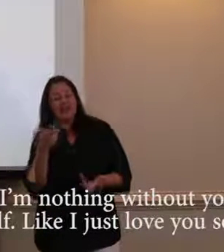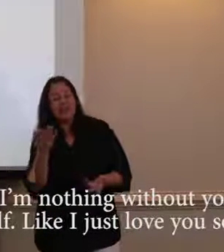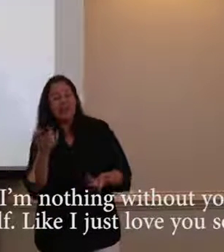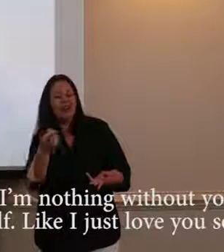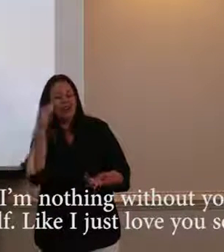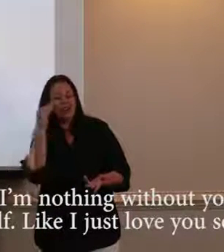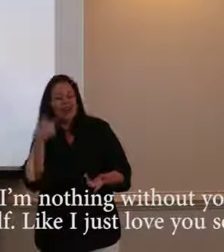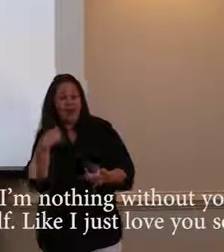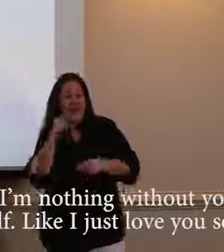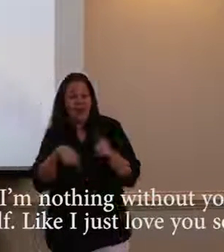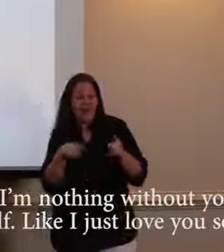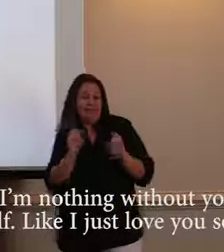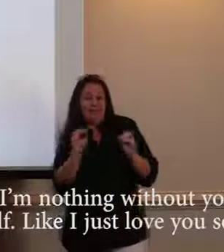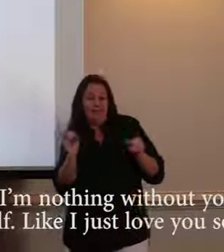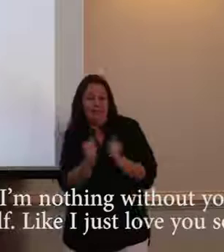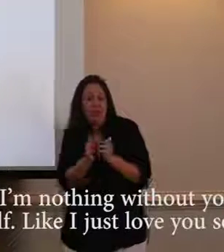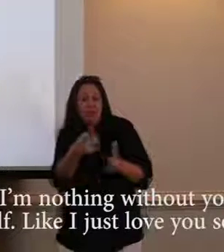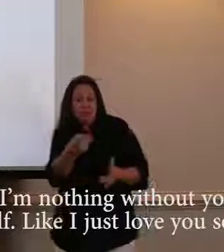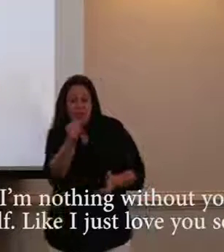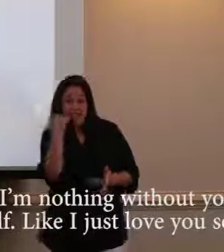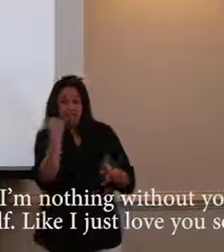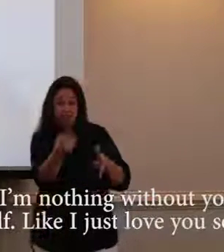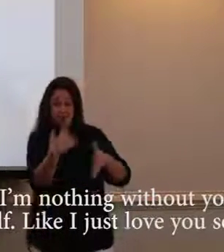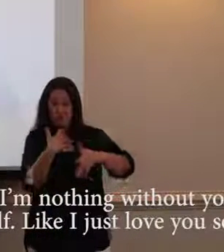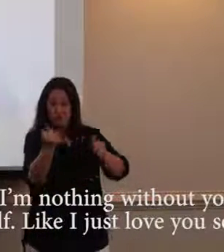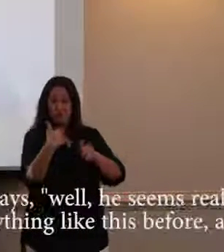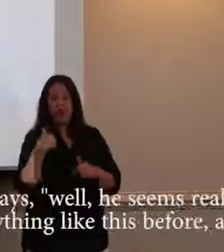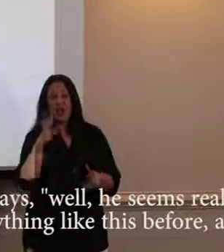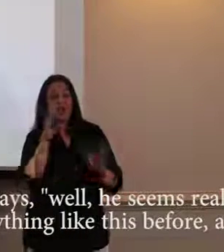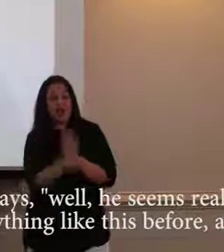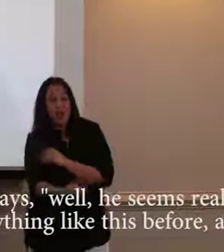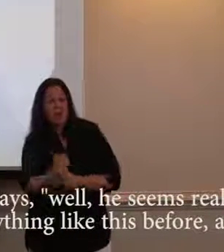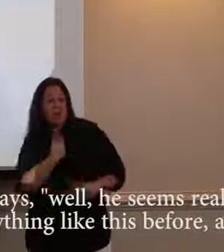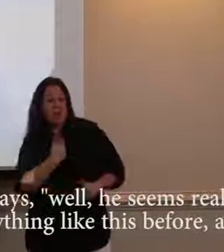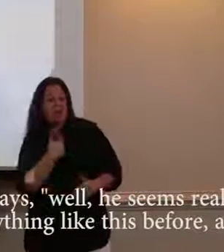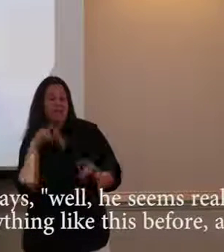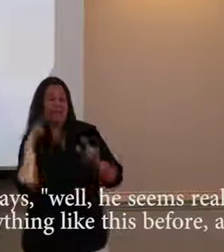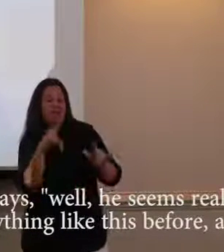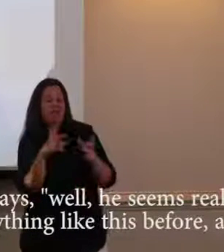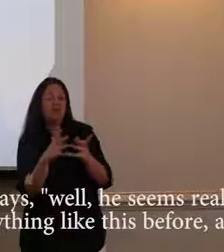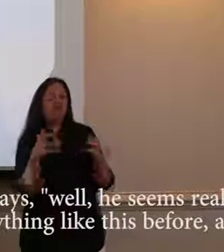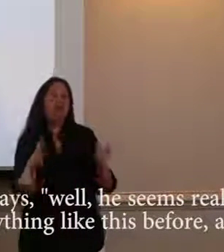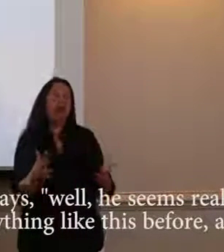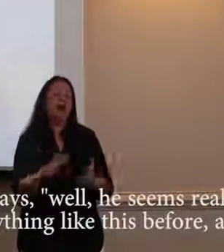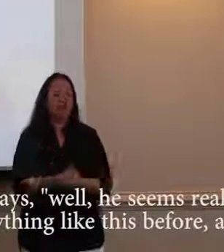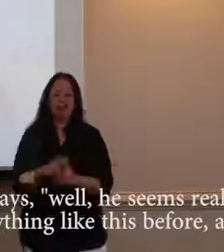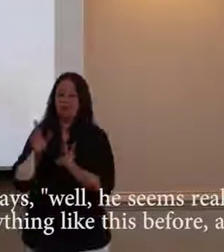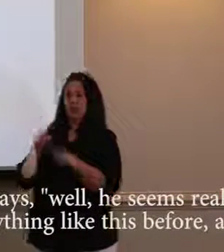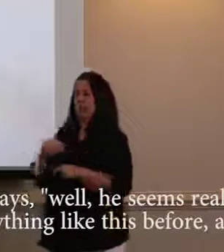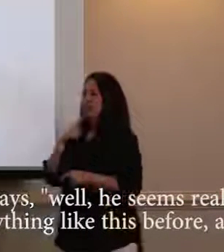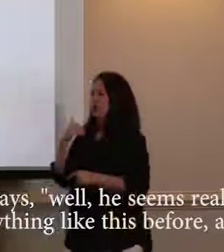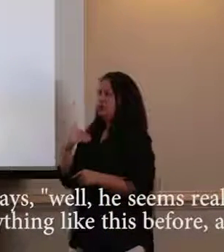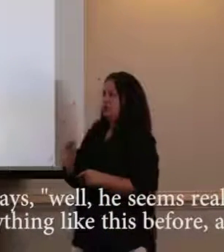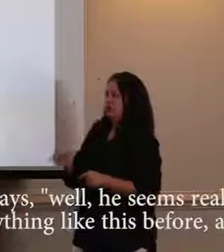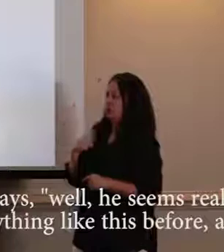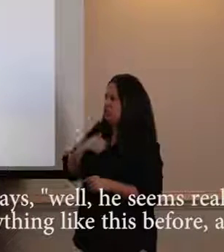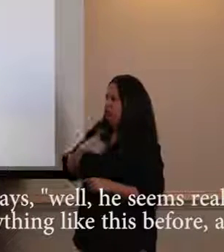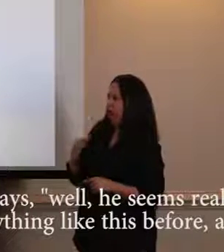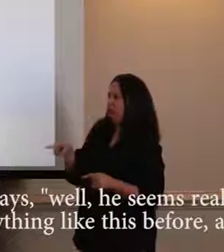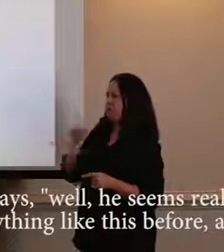I'm nothing without you. And if you leave, I'll kill myself. Like, I just love you so much. And then the victim says, well, he seems really sorry, and he's never done like this anything before.